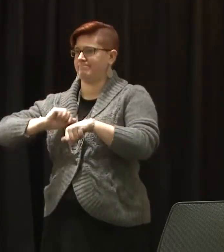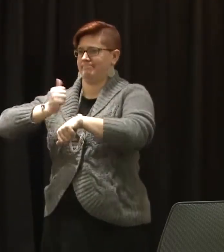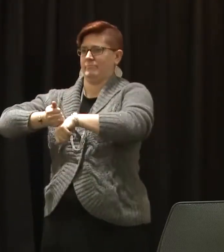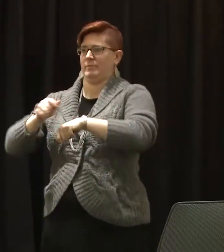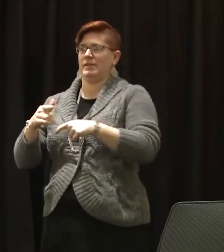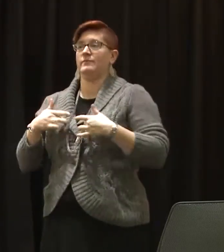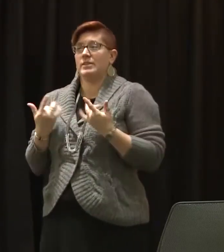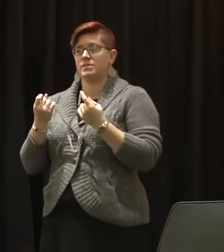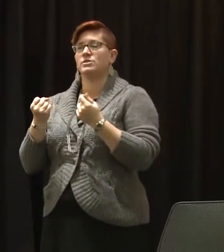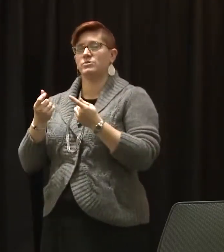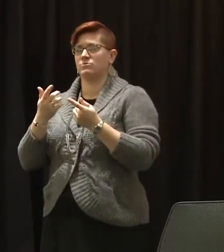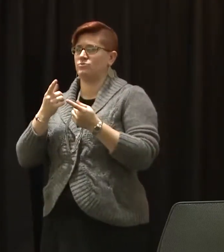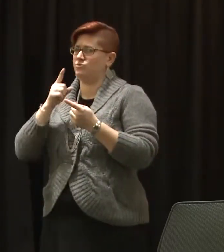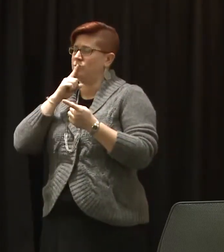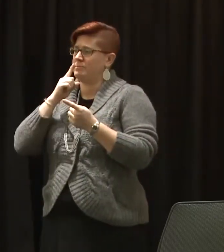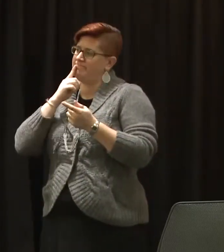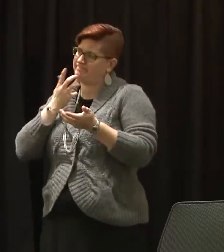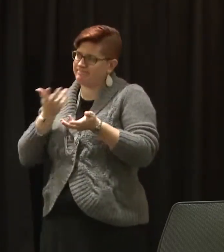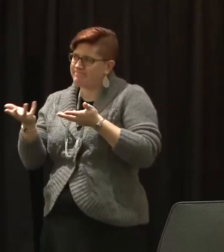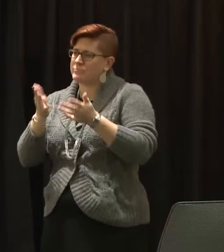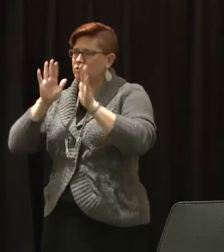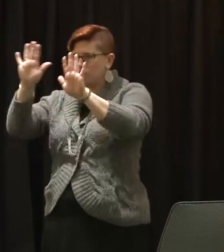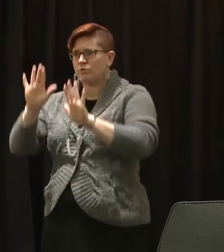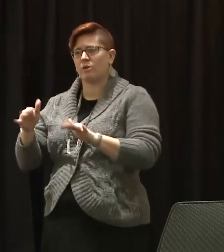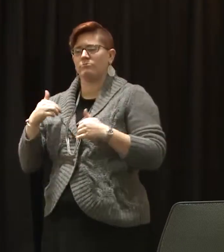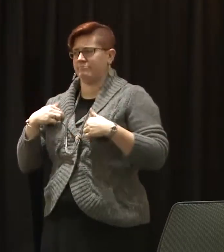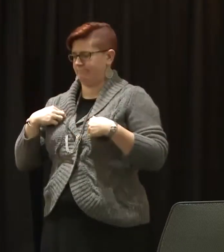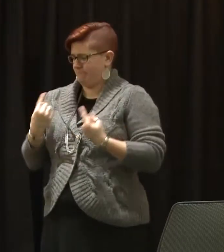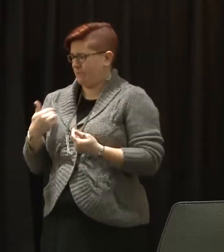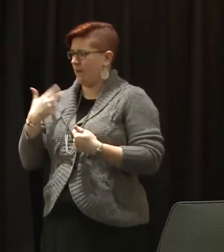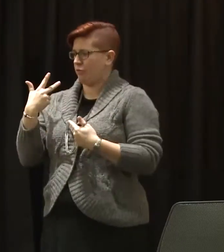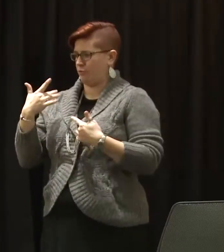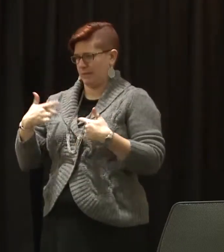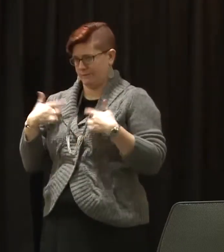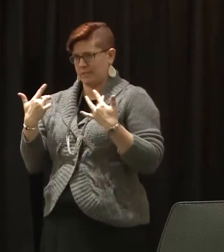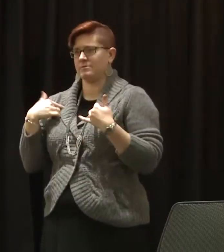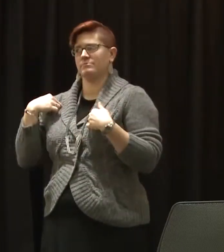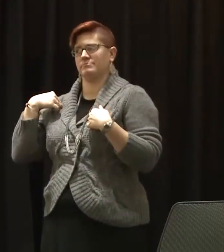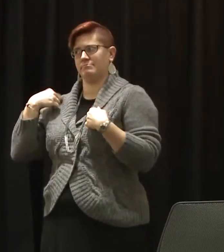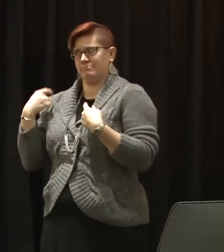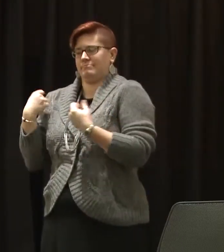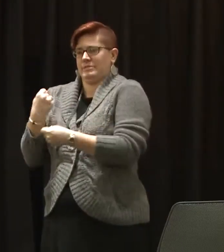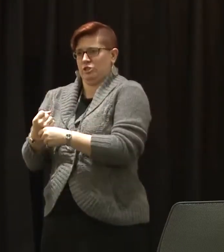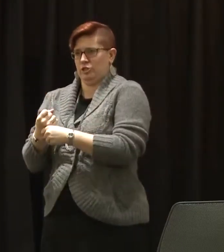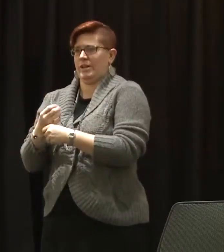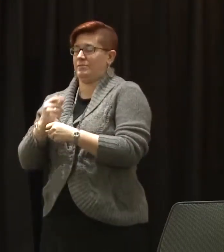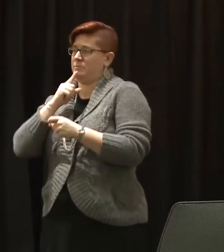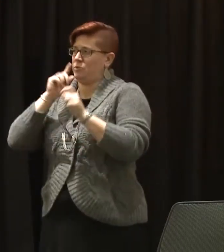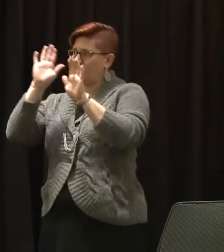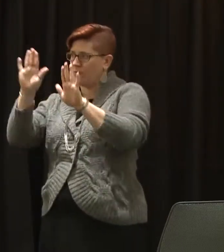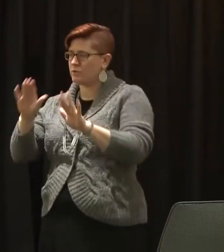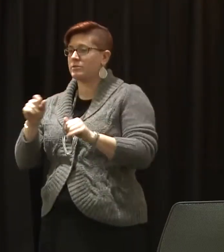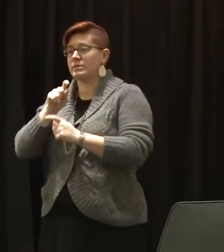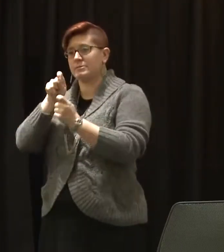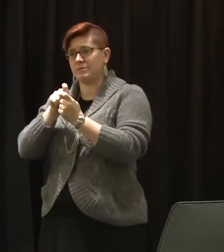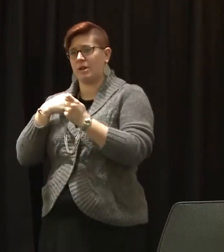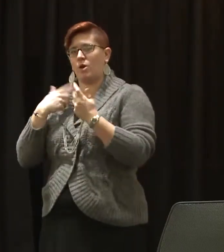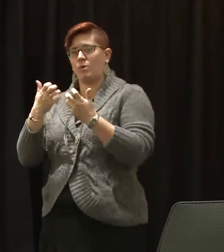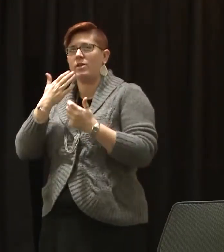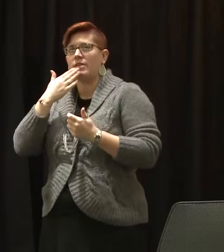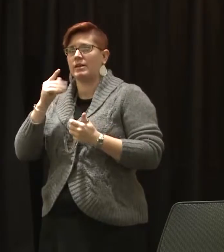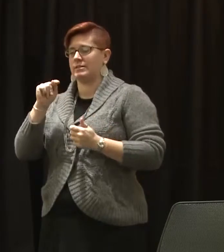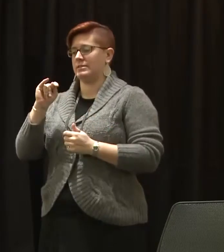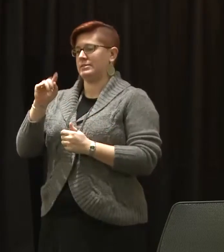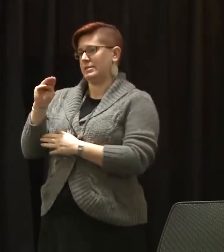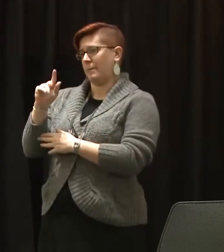And they've been great. We've done 3 events this past year, and they've always been wonderful. So particularly, I want to thank Tim